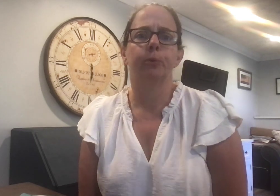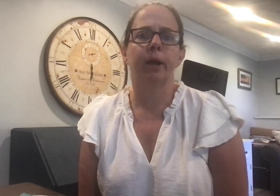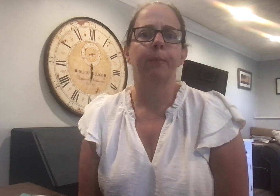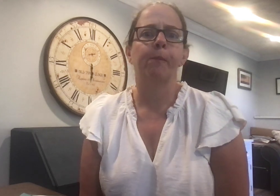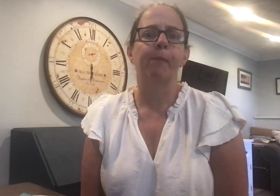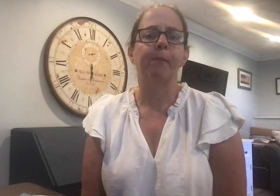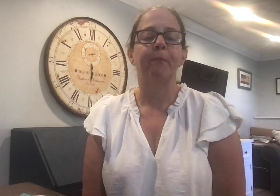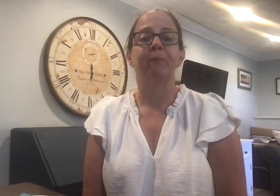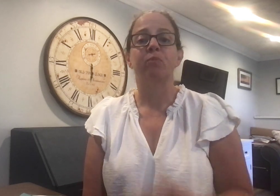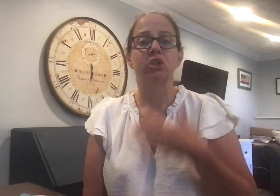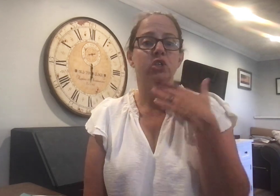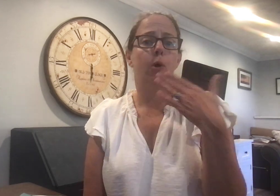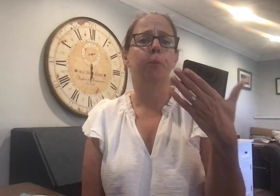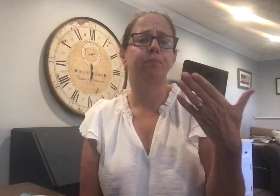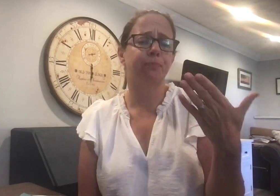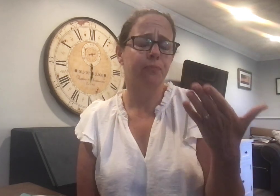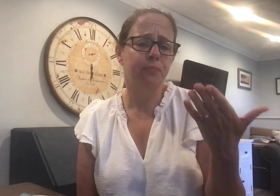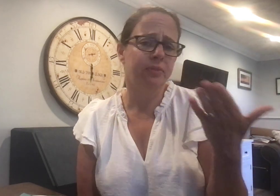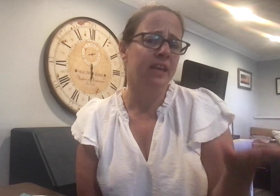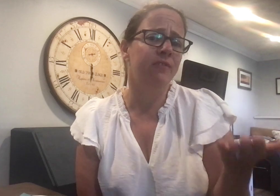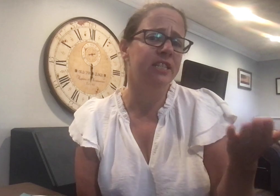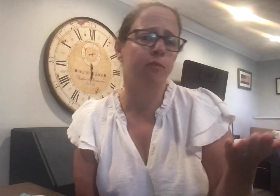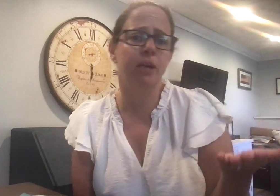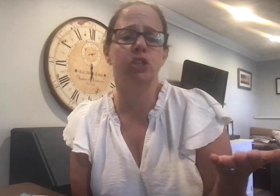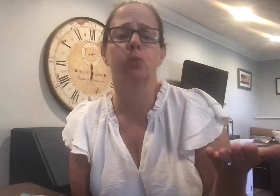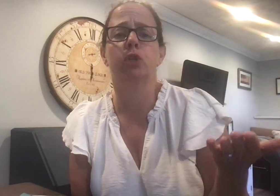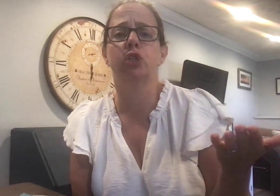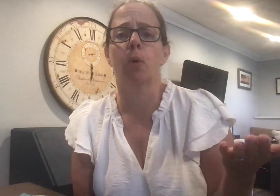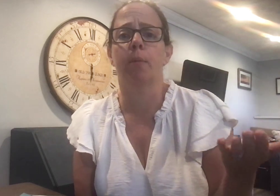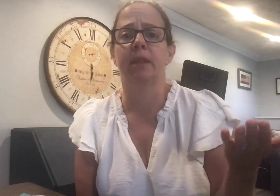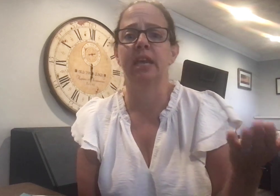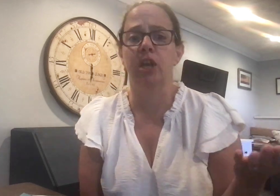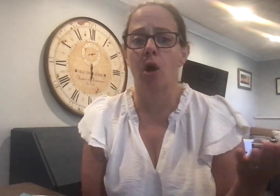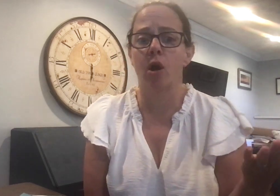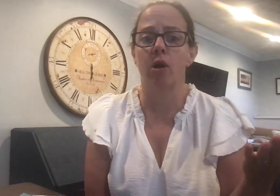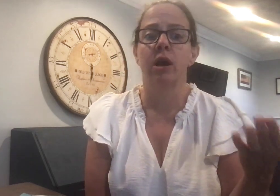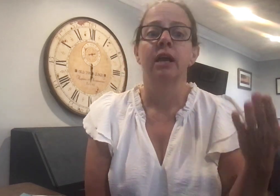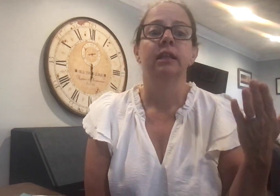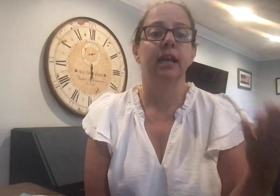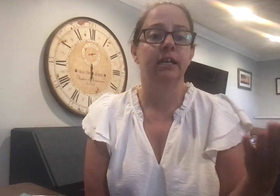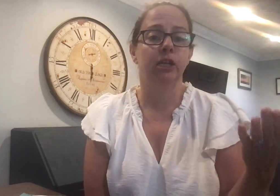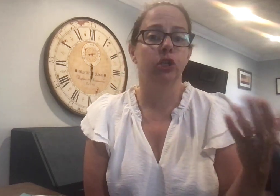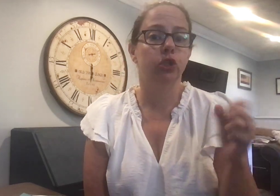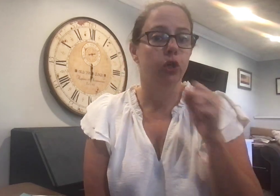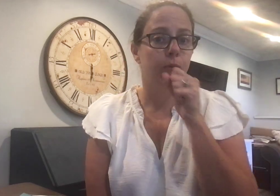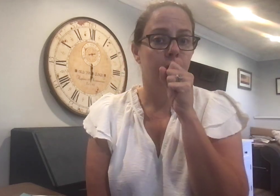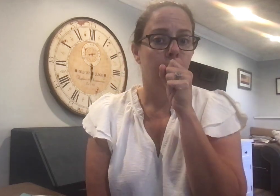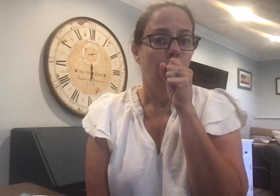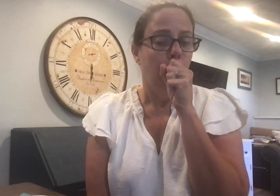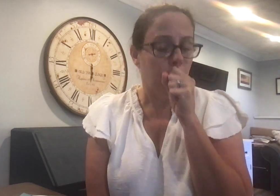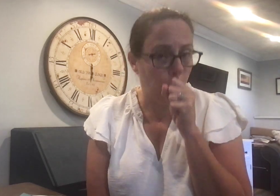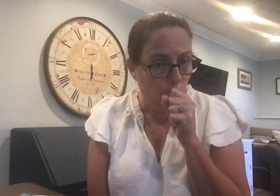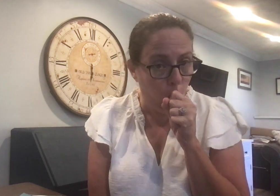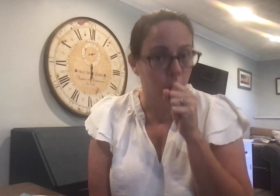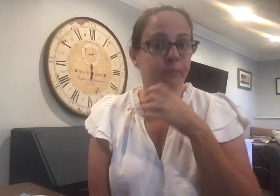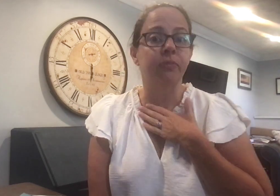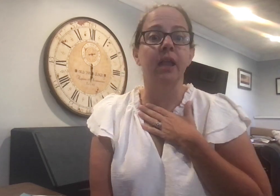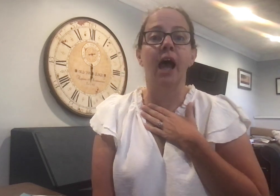interpreting. So if a deaf patient would show up at the ER that needed an interpreter, I